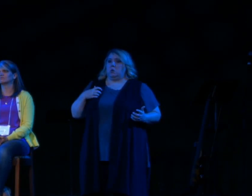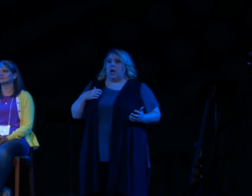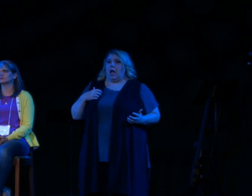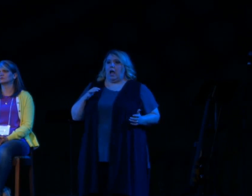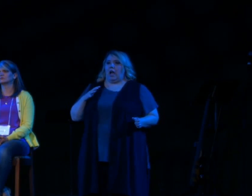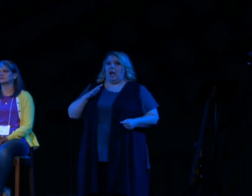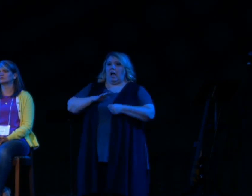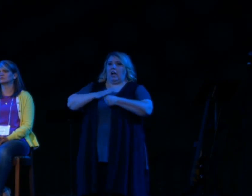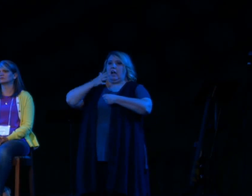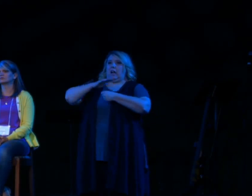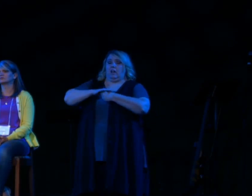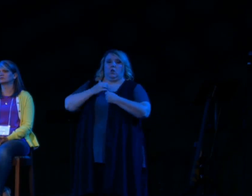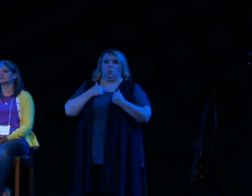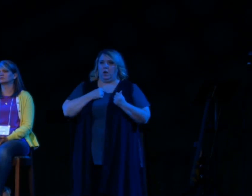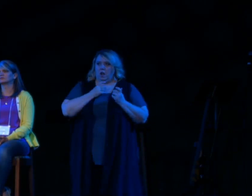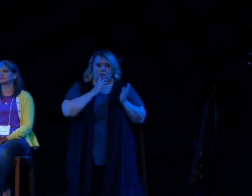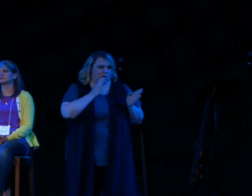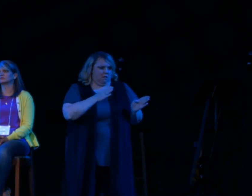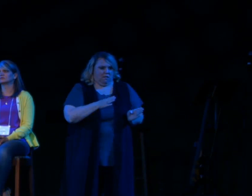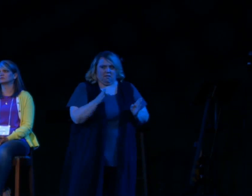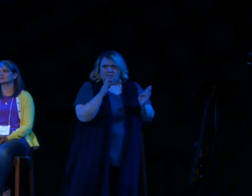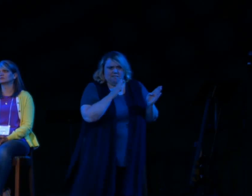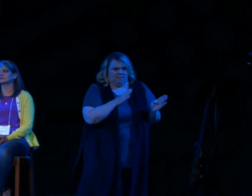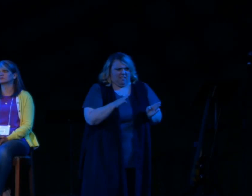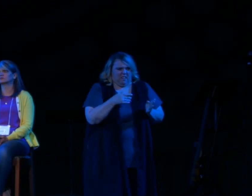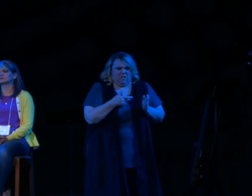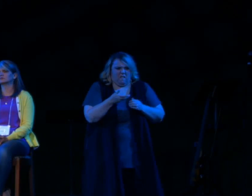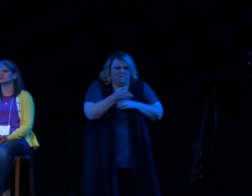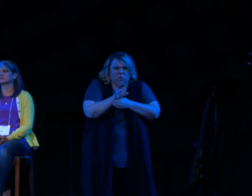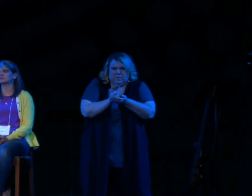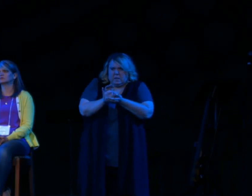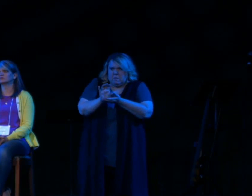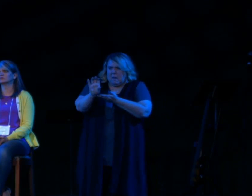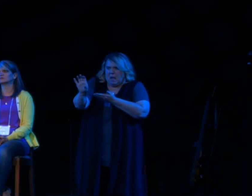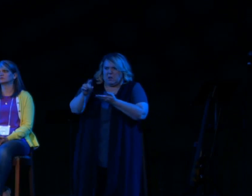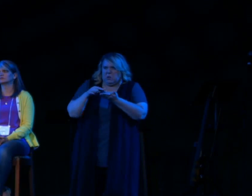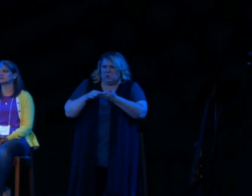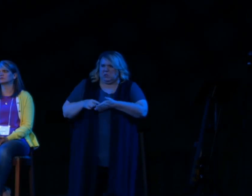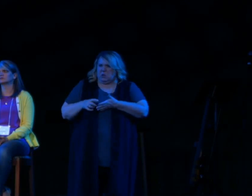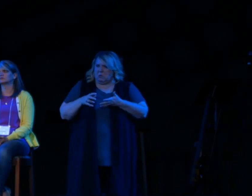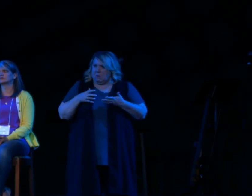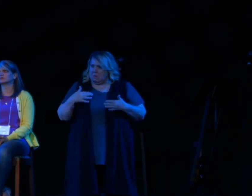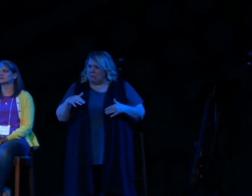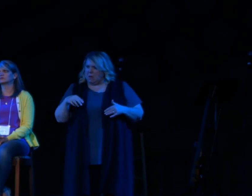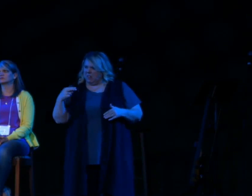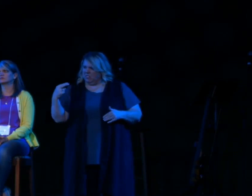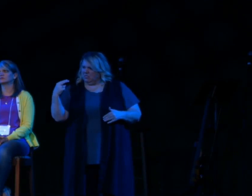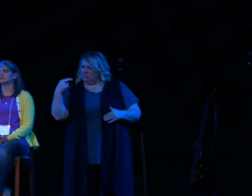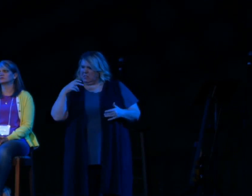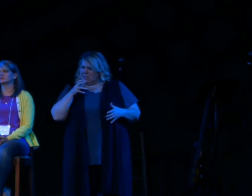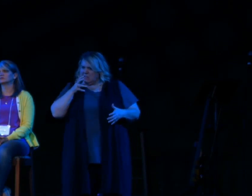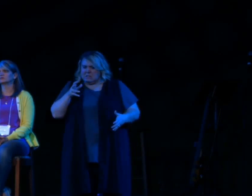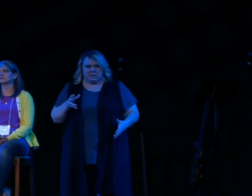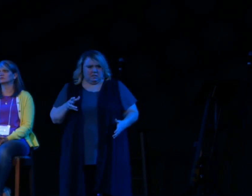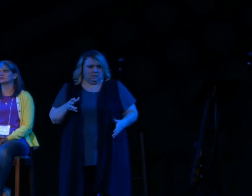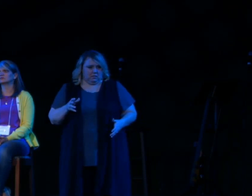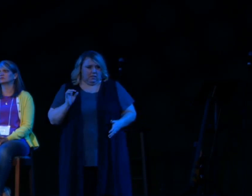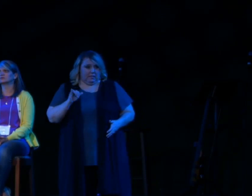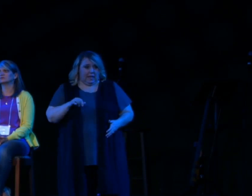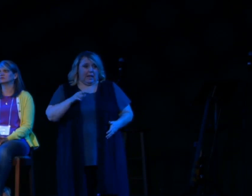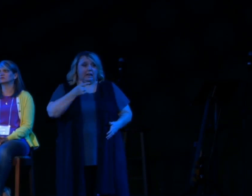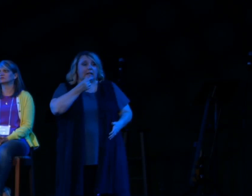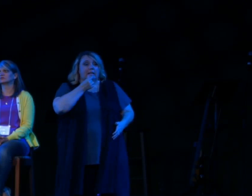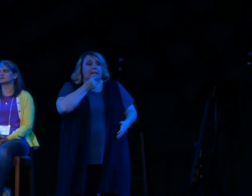We're putting this together just to force them out and show contempt for their position. Gay